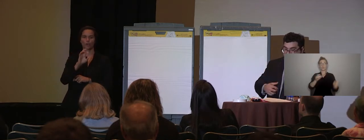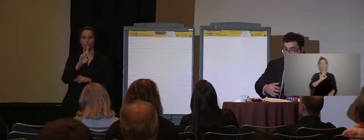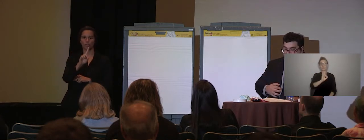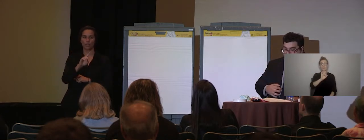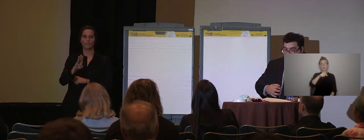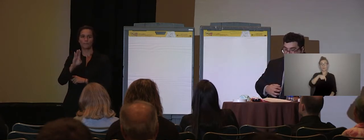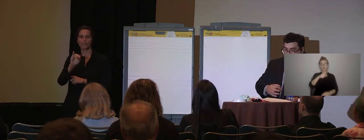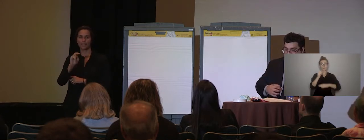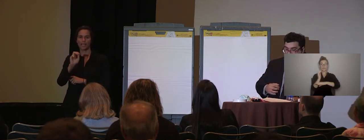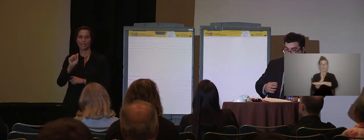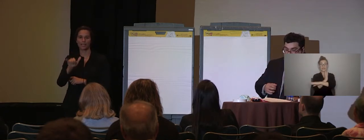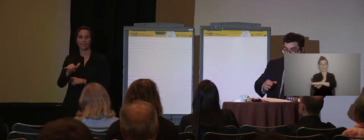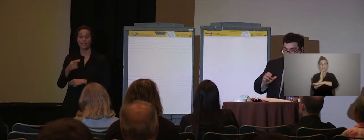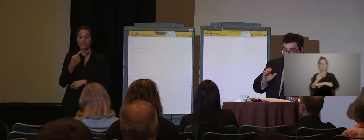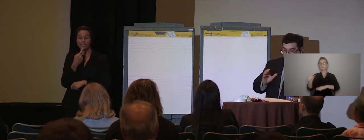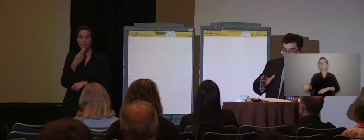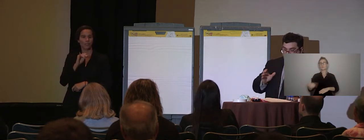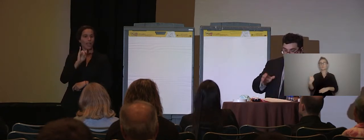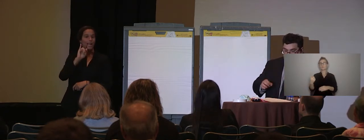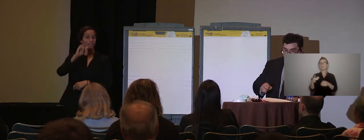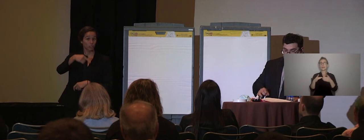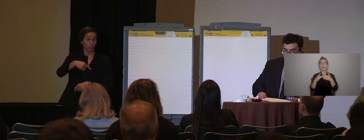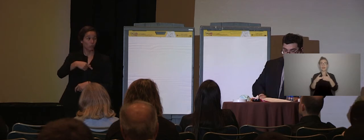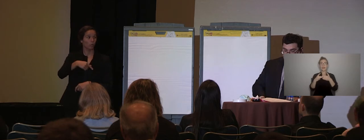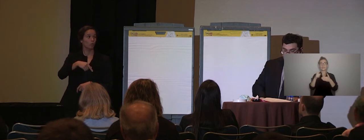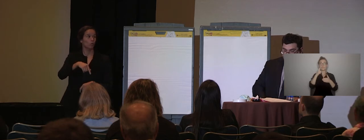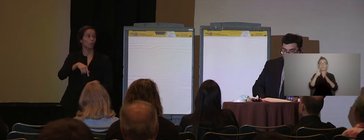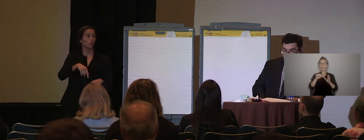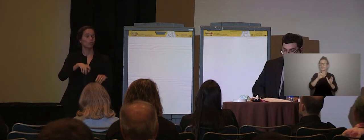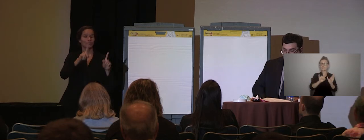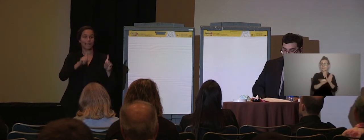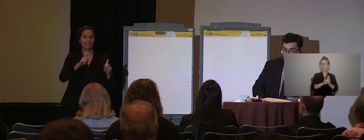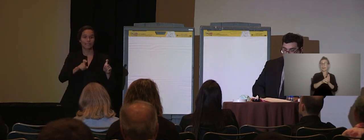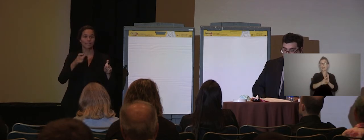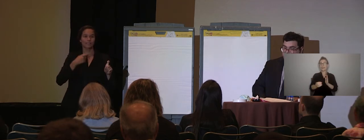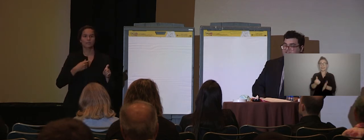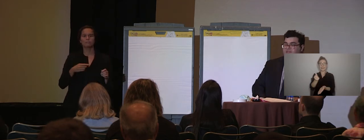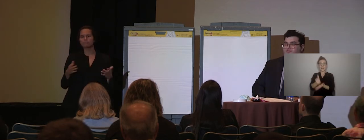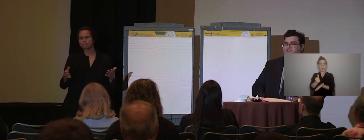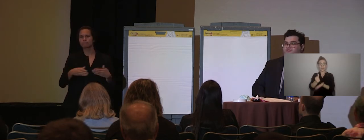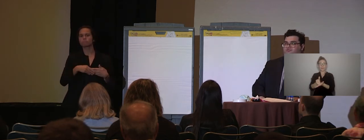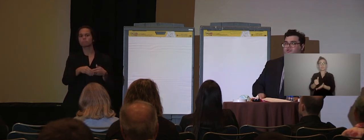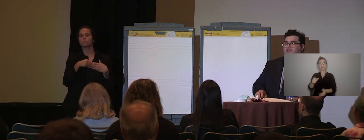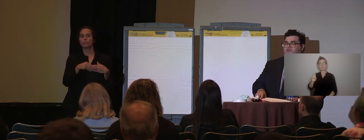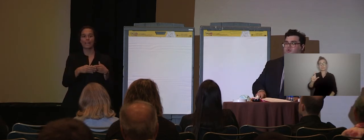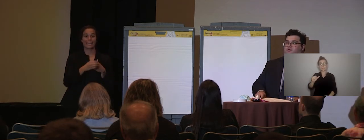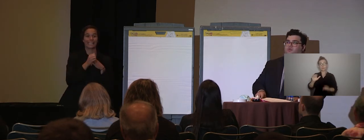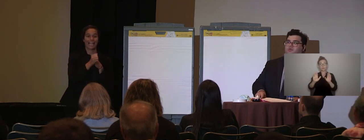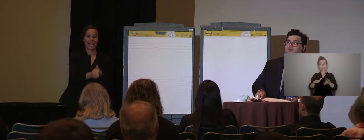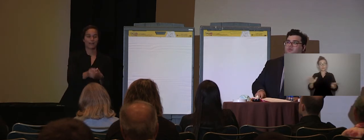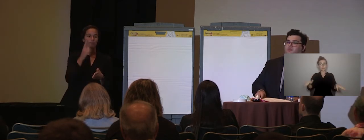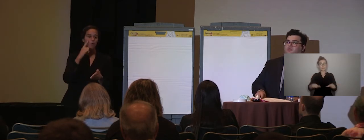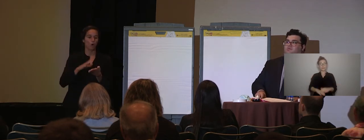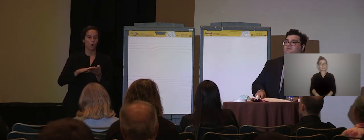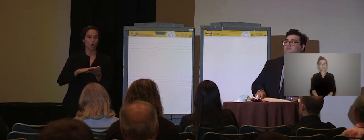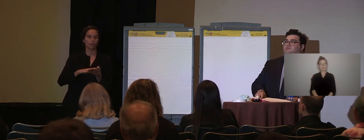IQ scale is only a rough guide for identifying and helping learning disabled children, end quote.